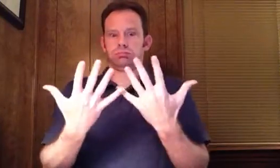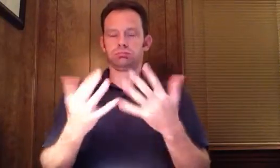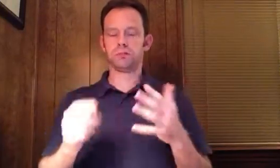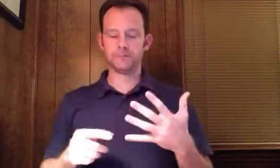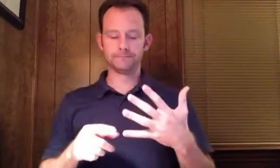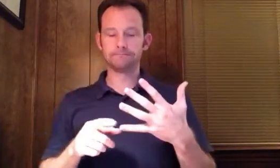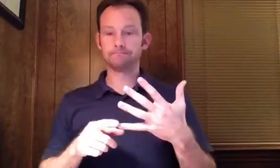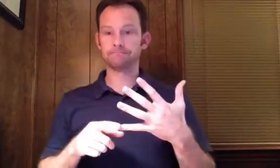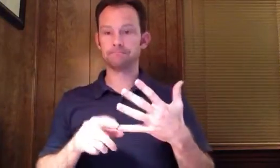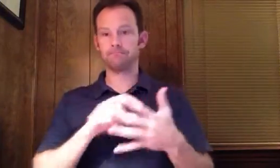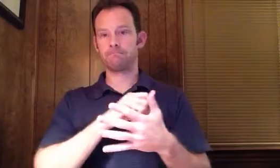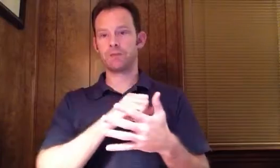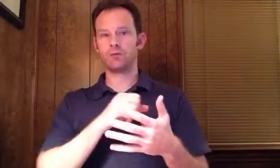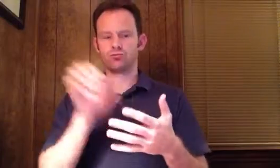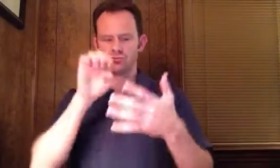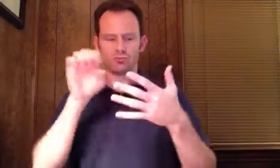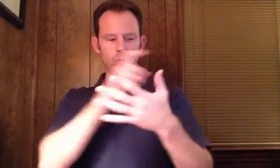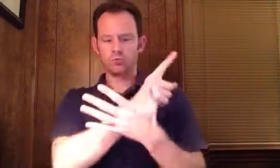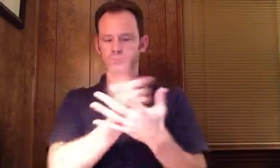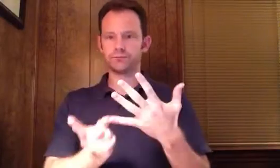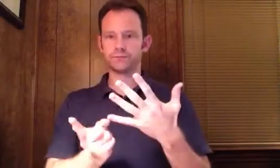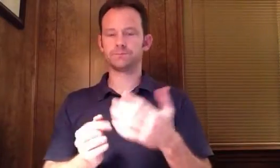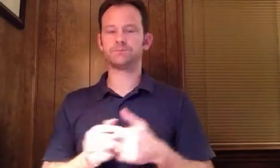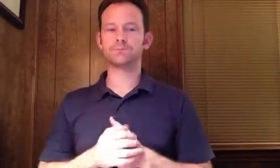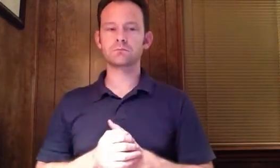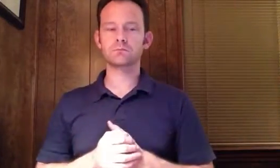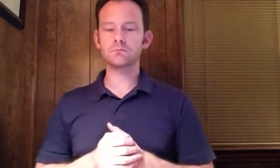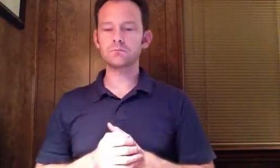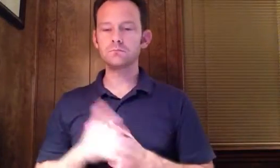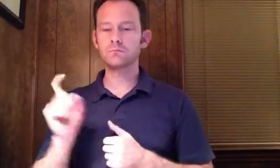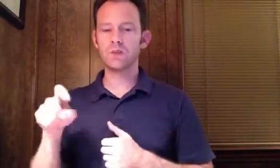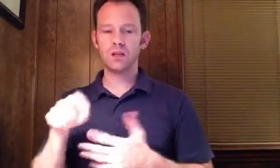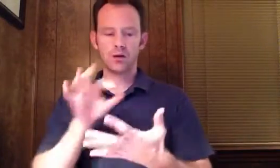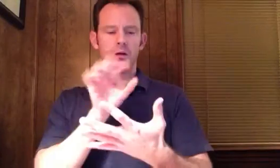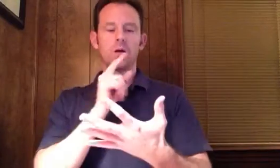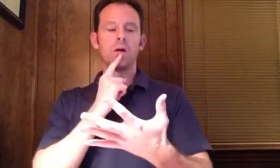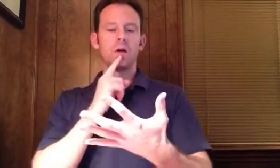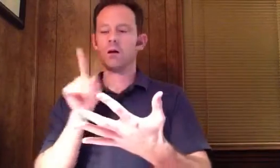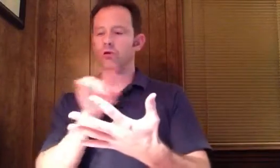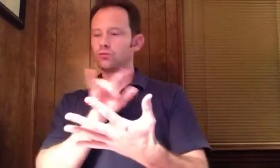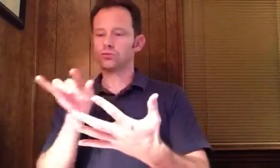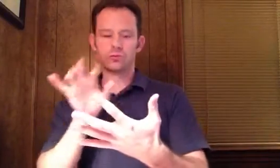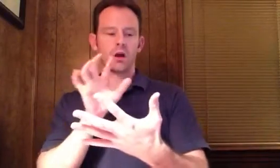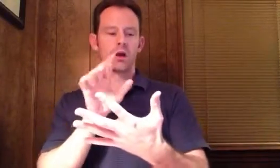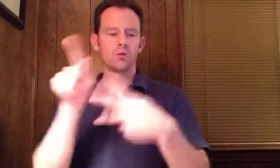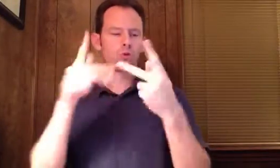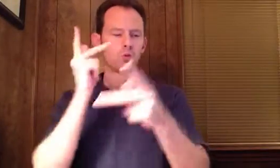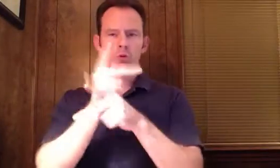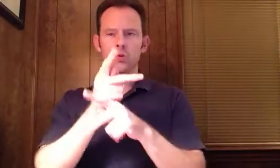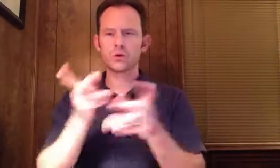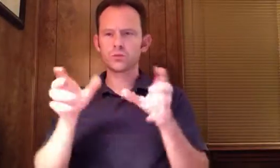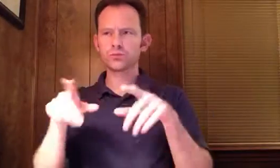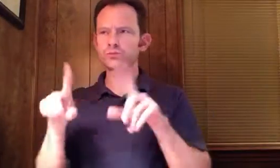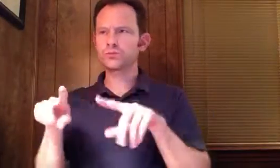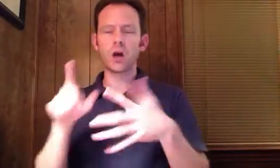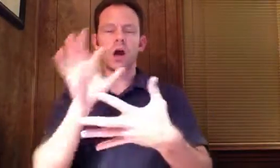5 of these in this lesson. You'll need to be able to identify the type of reaction and then predict the products in each